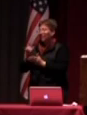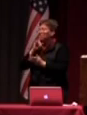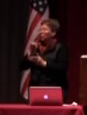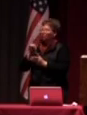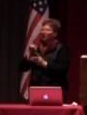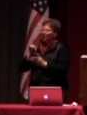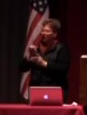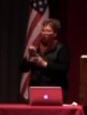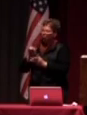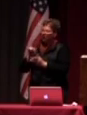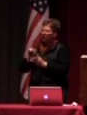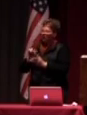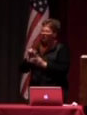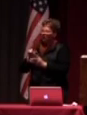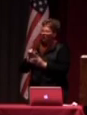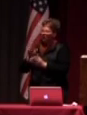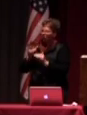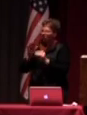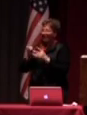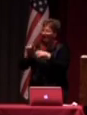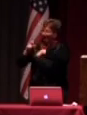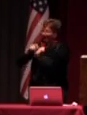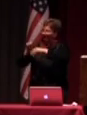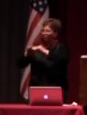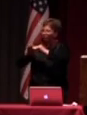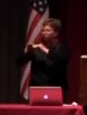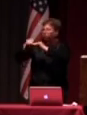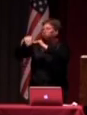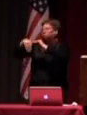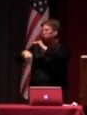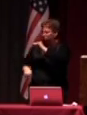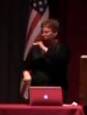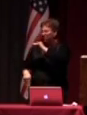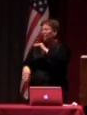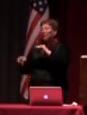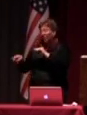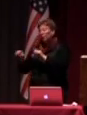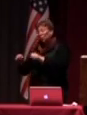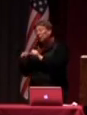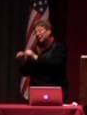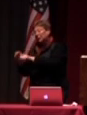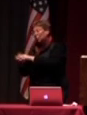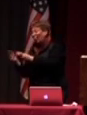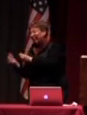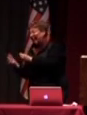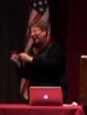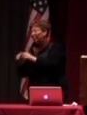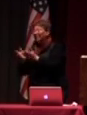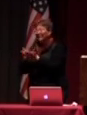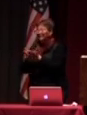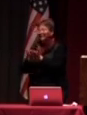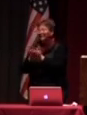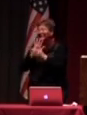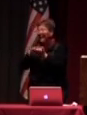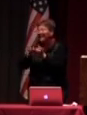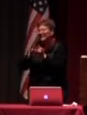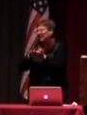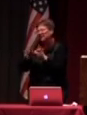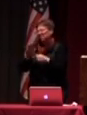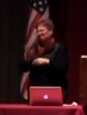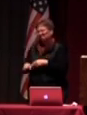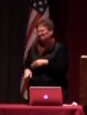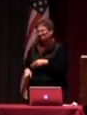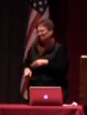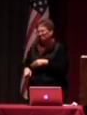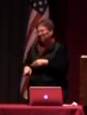Napoleon. He could continue to win on land, but he no longer had a chance of defeating Britain at sea. His only hope of defeating Britain now was